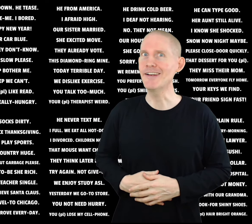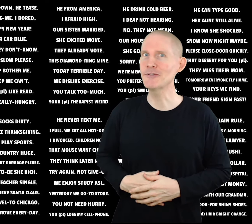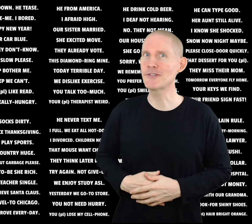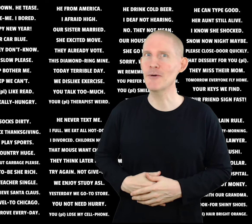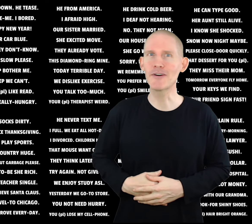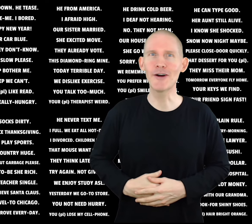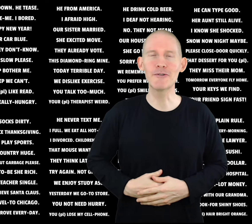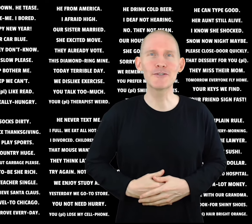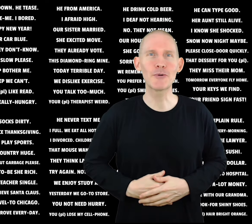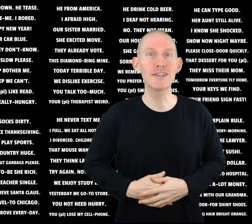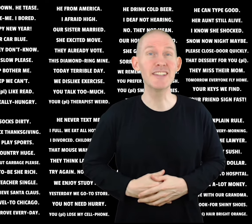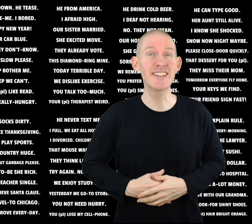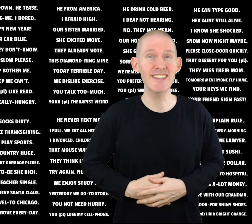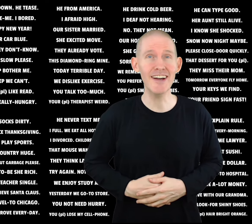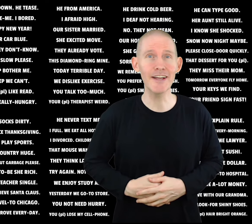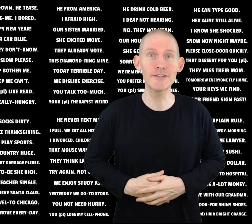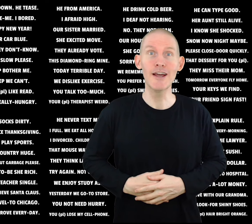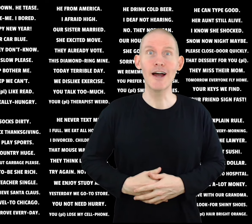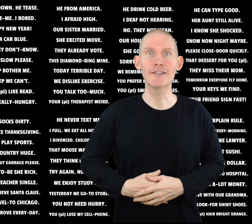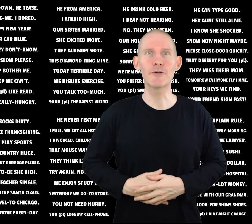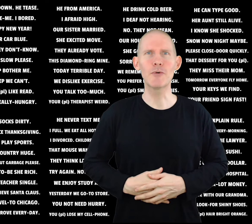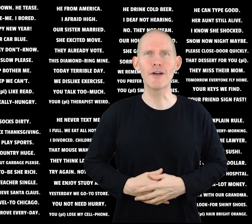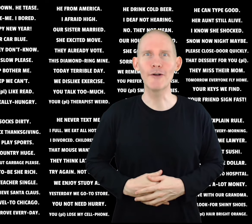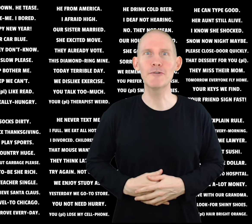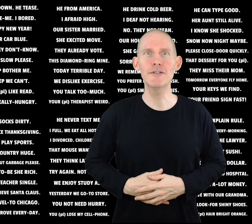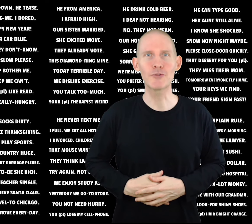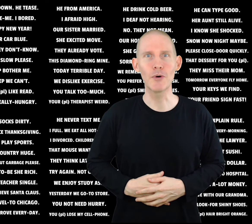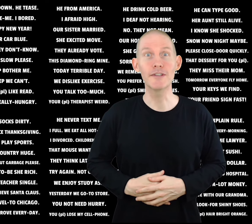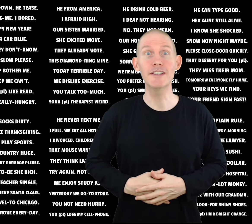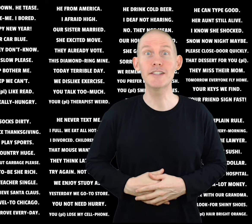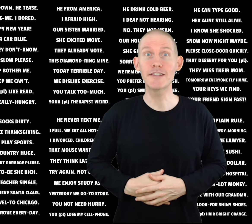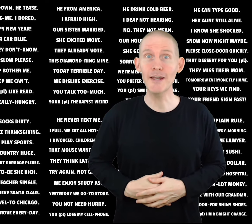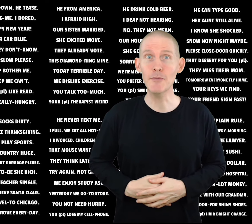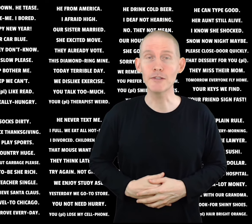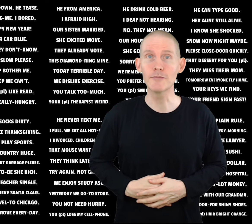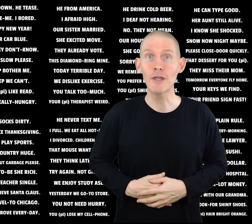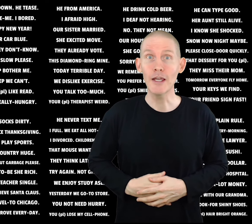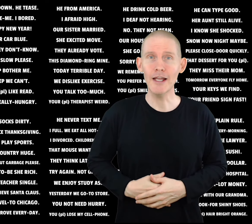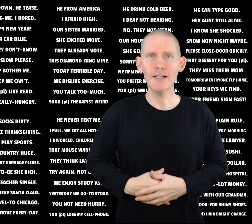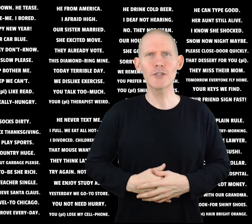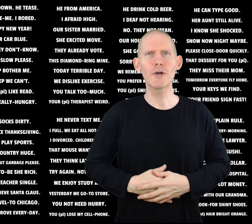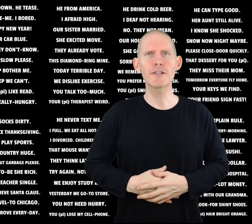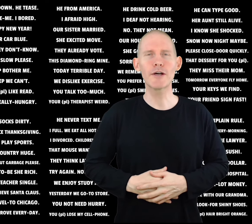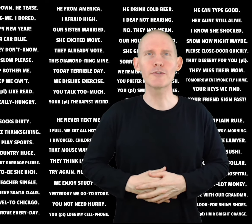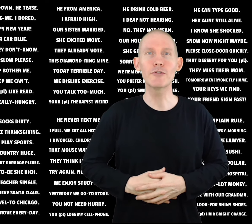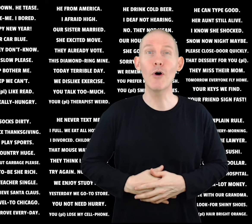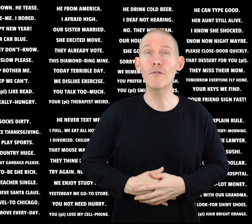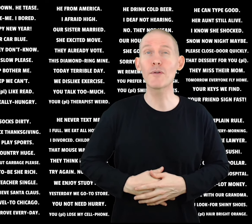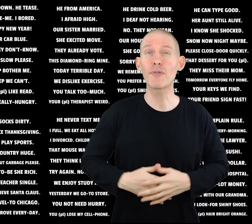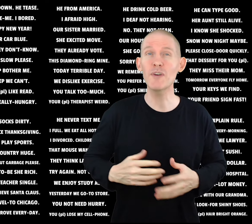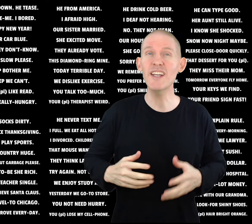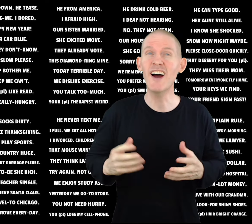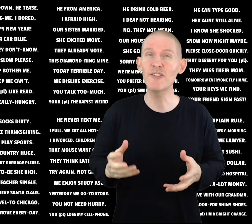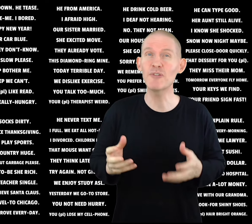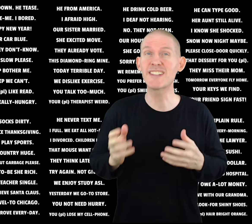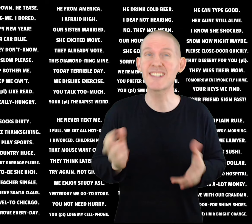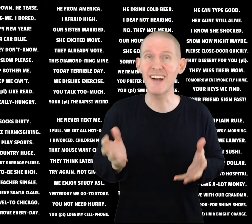say 120 signs, I said 120 statements. It actually works out to over 300